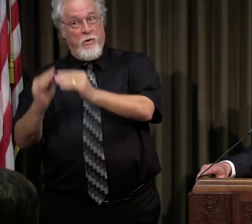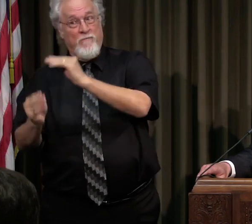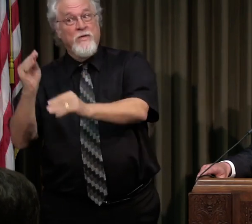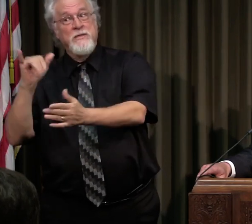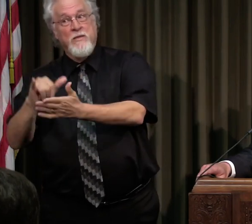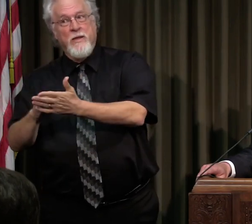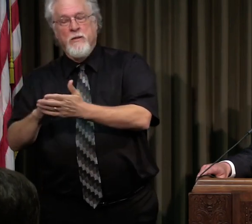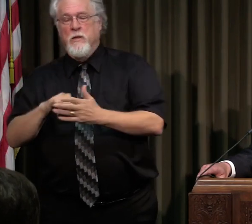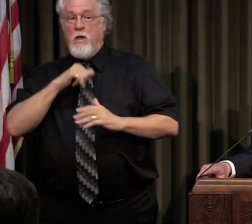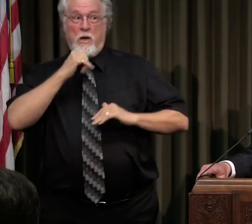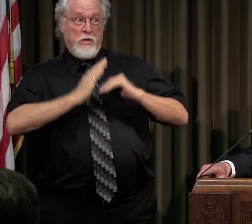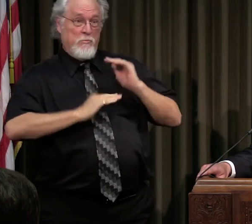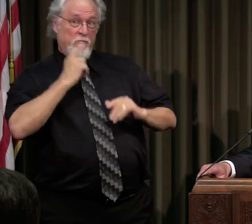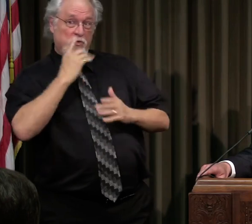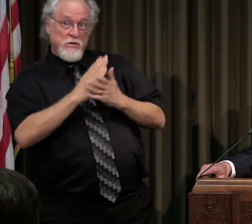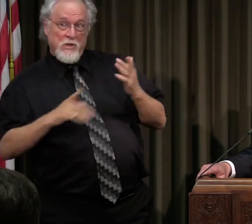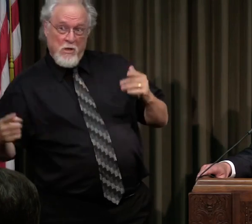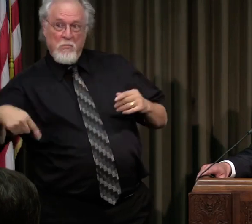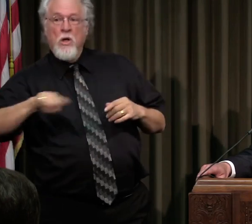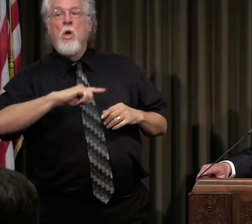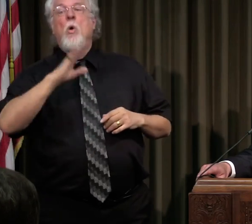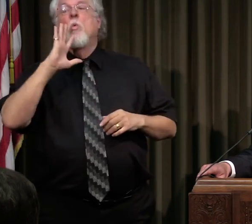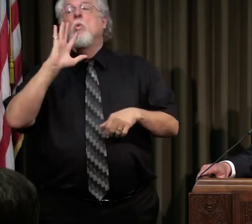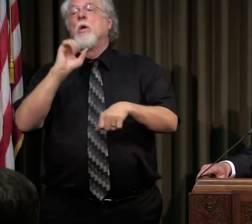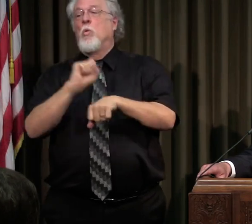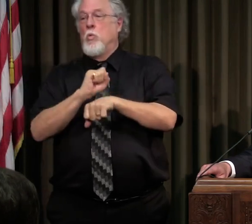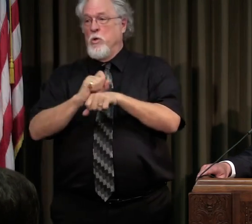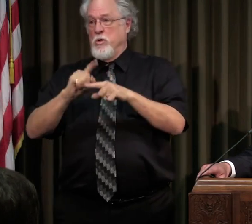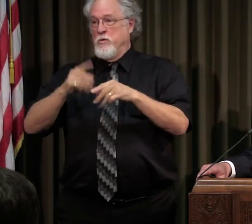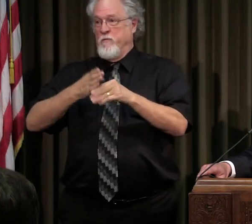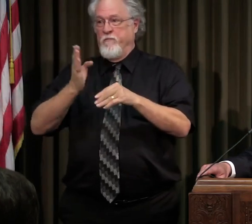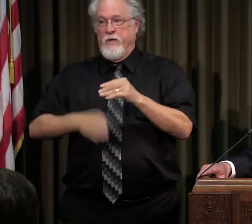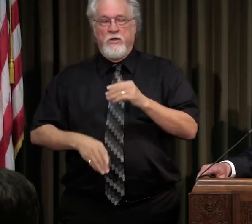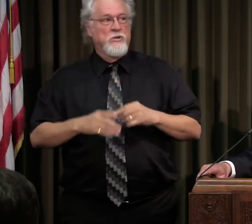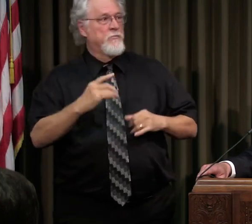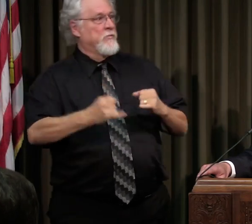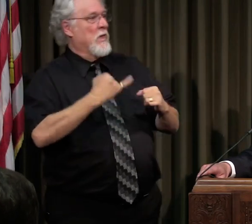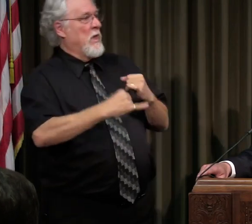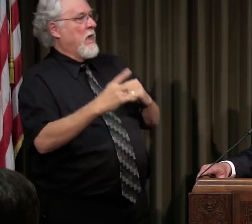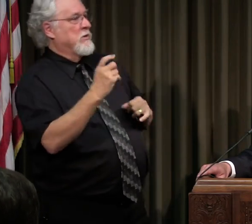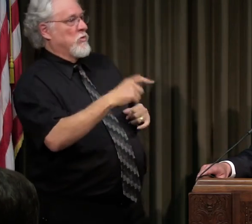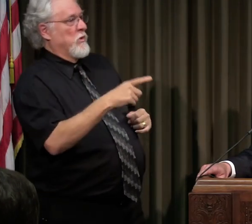understand that. But we're going to work, we're going to get the job done. Last question.